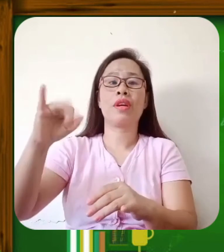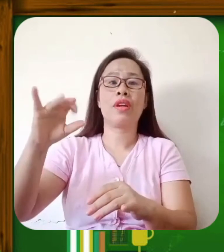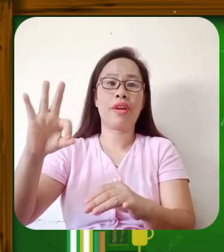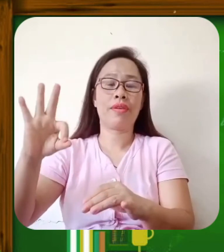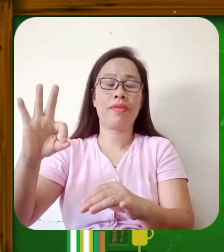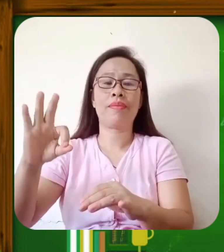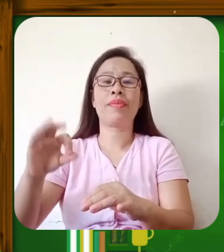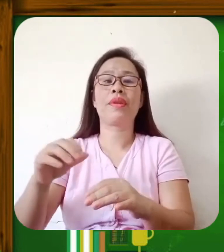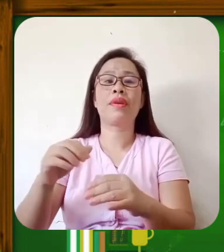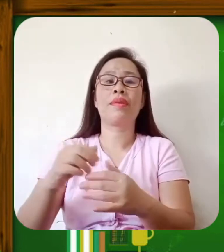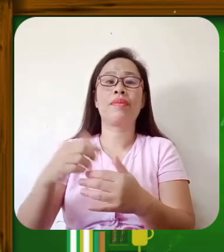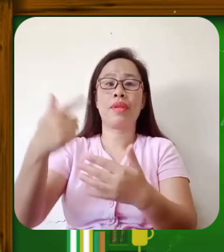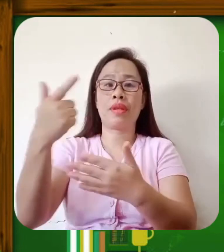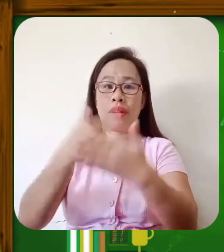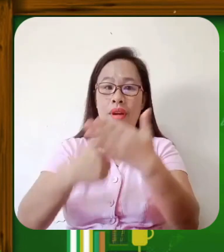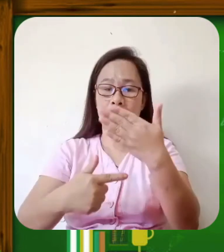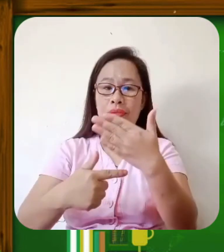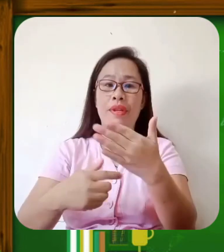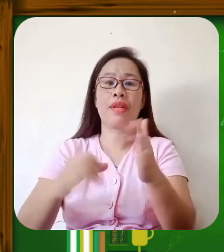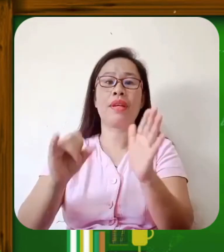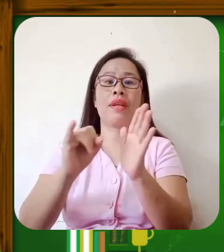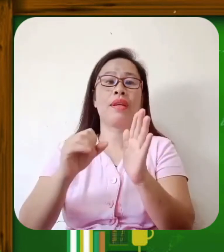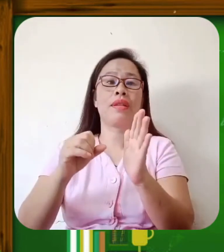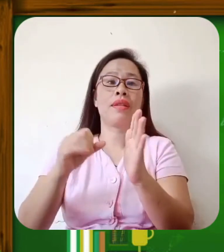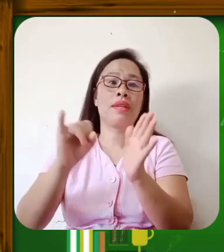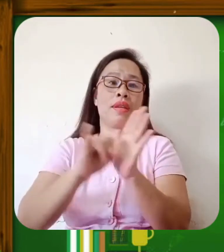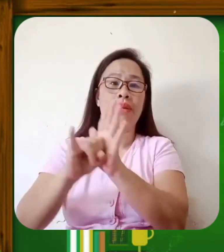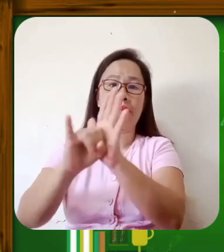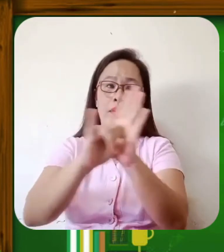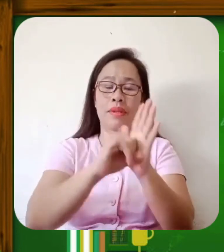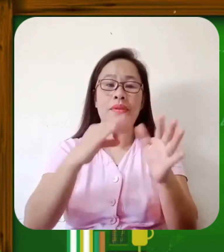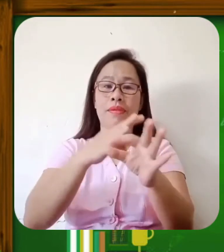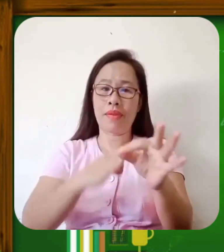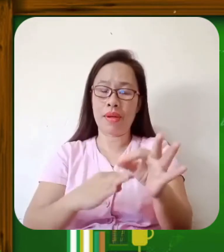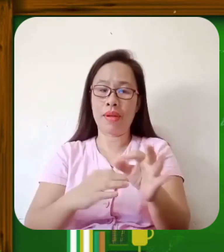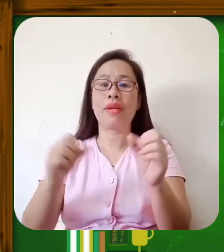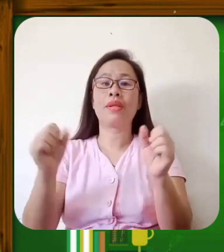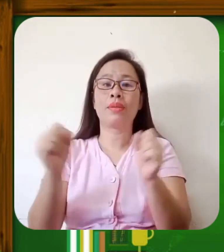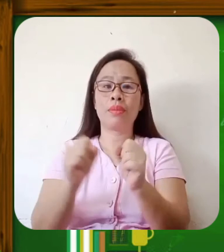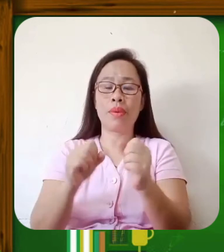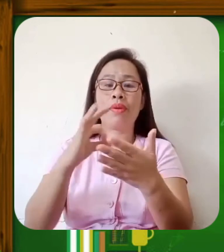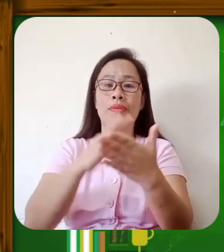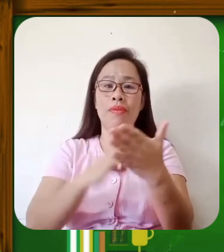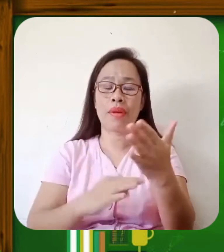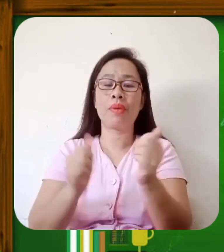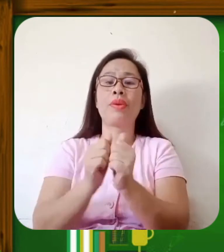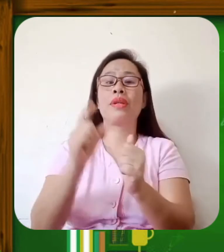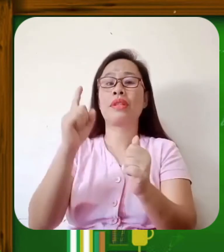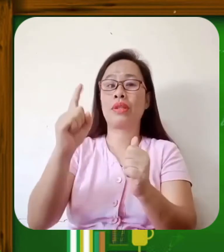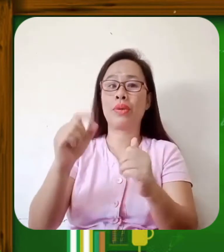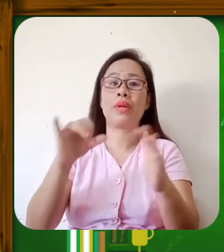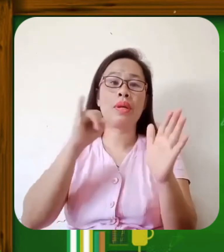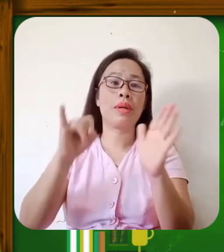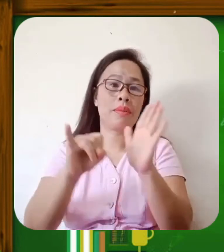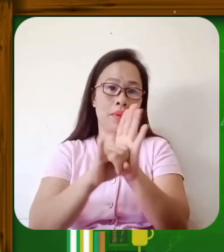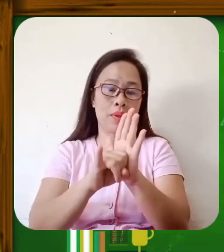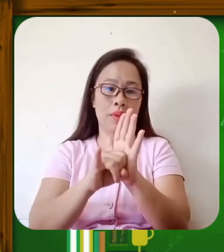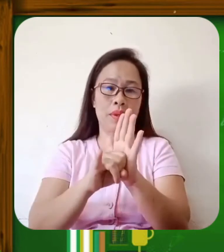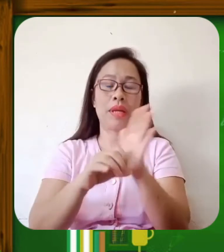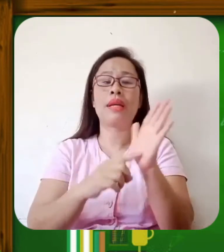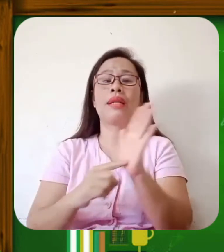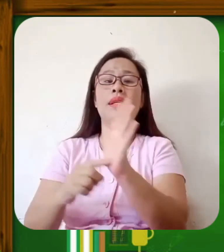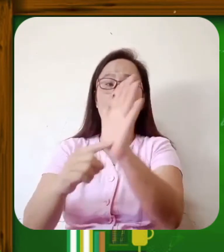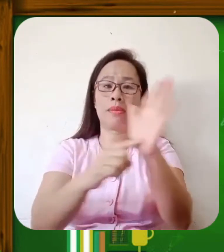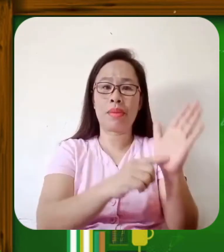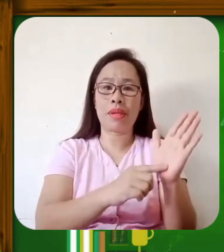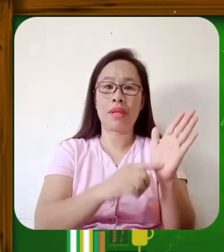for Graphic Image Files. These are small files that present a single image or rapidly display